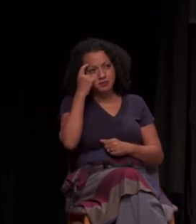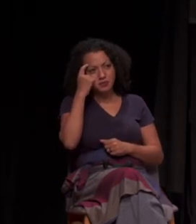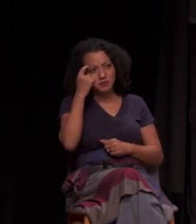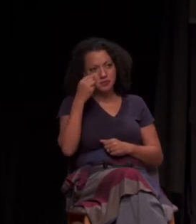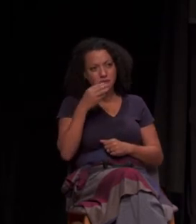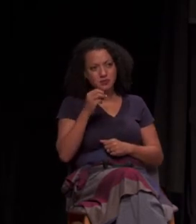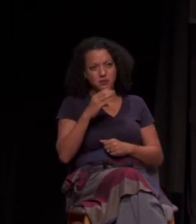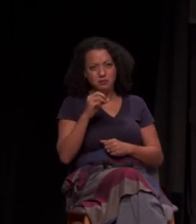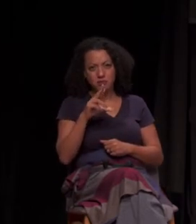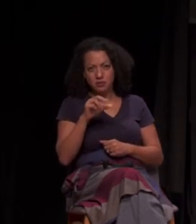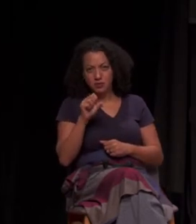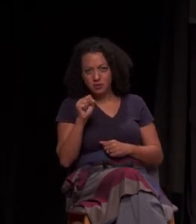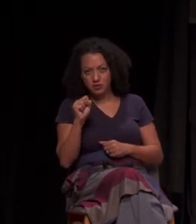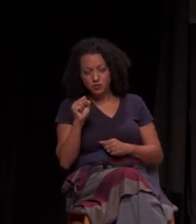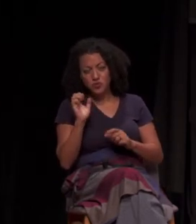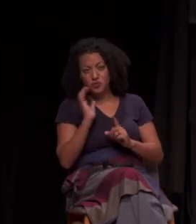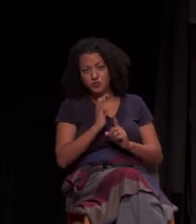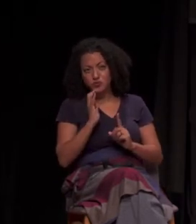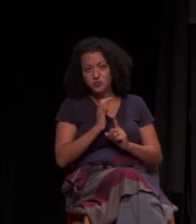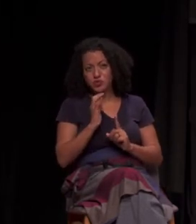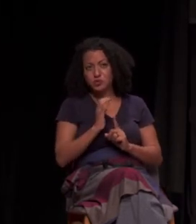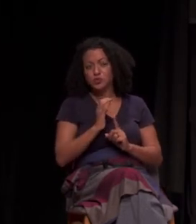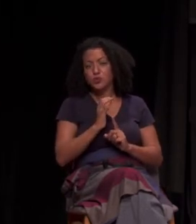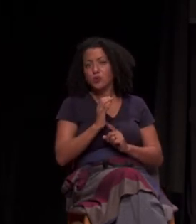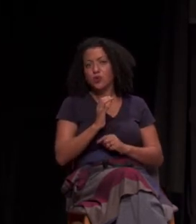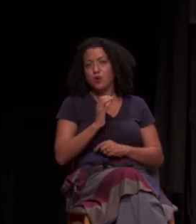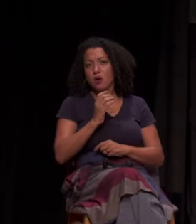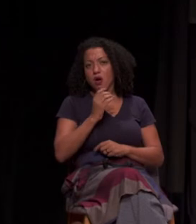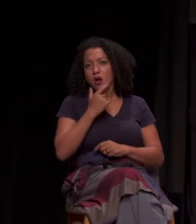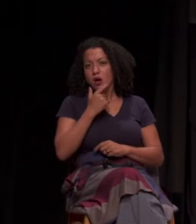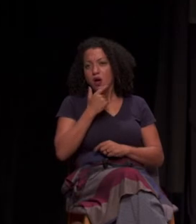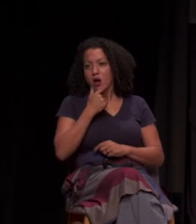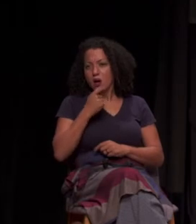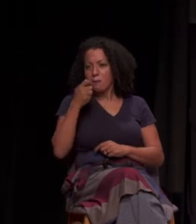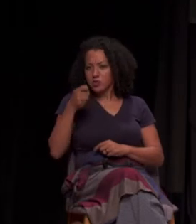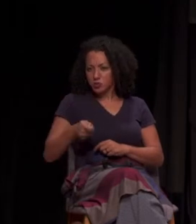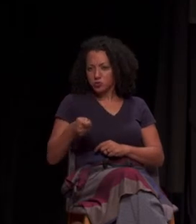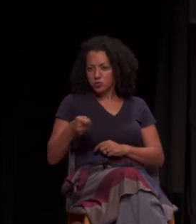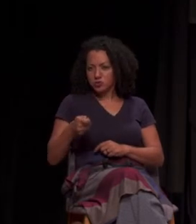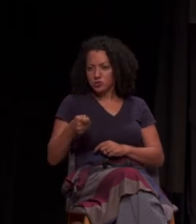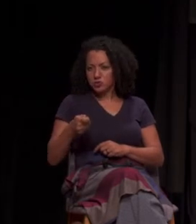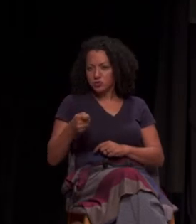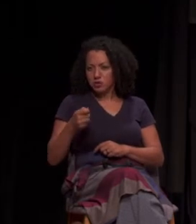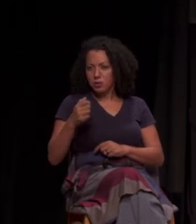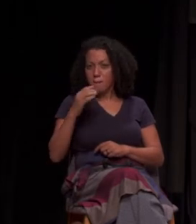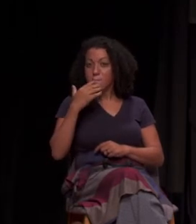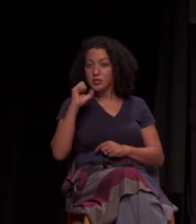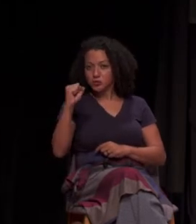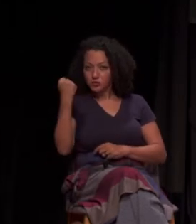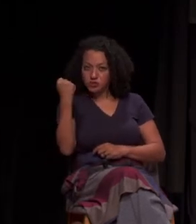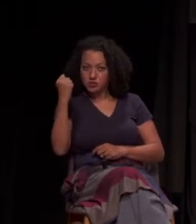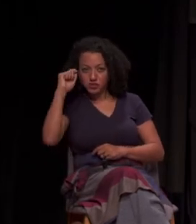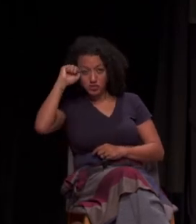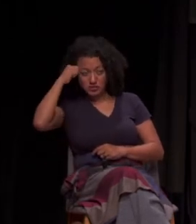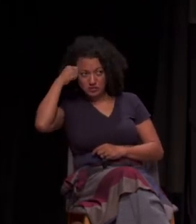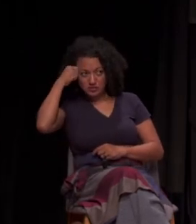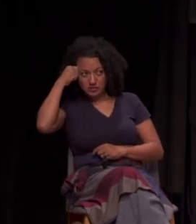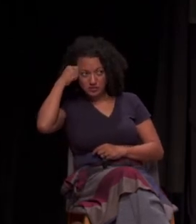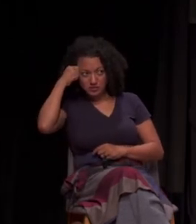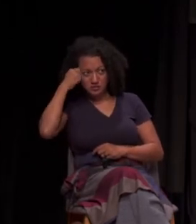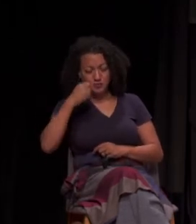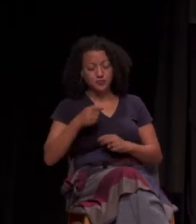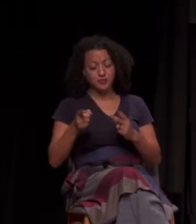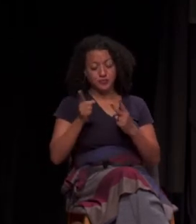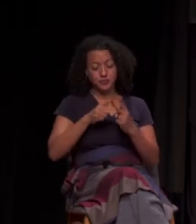Garvey influenciou em que sentido a masculinidade, as masculinidades negras na Jamaica? A